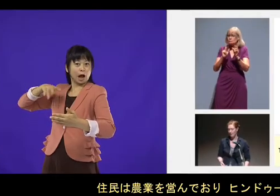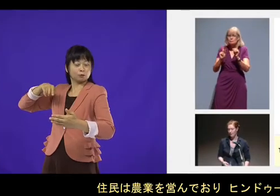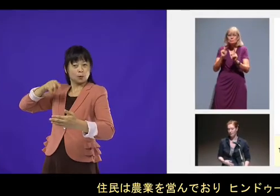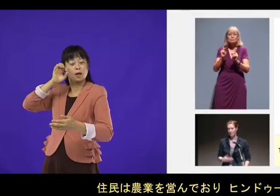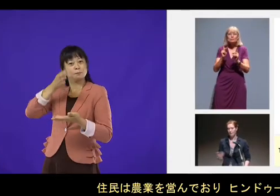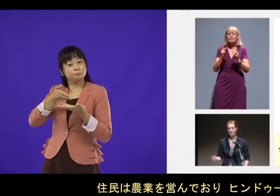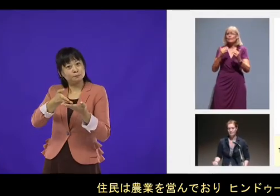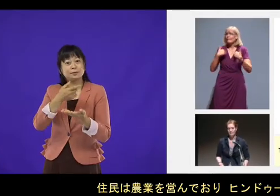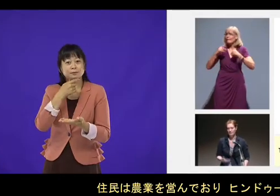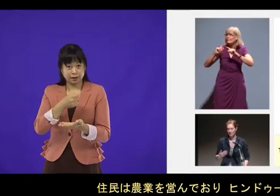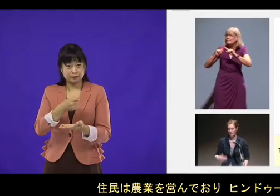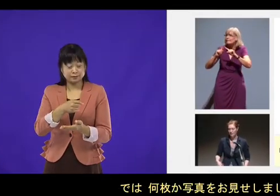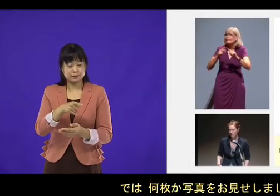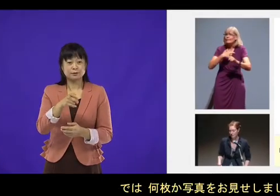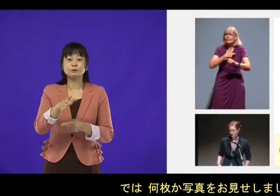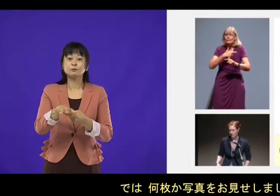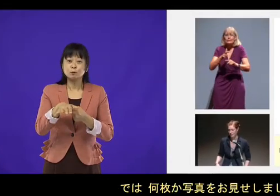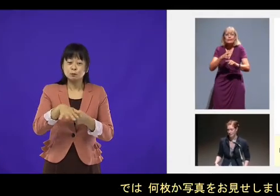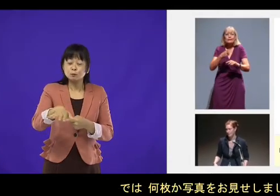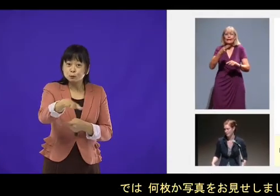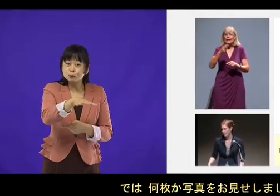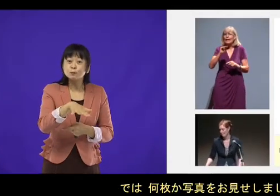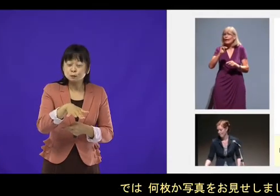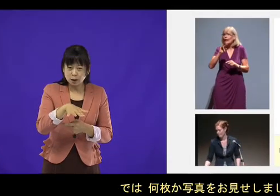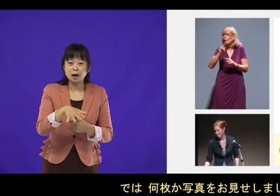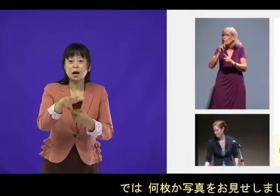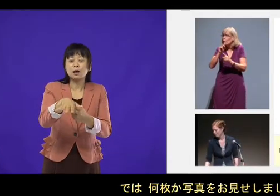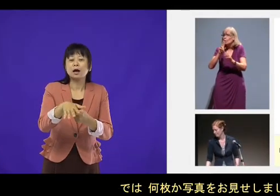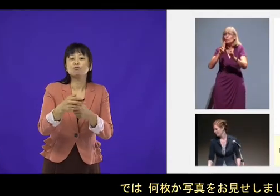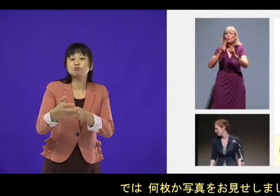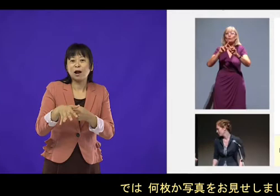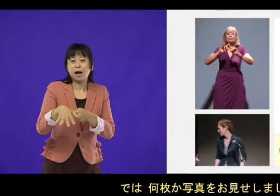they're Hindu, and well, I'll show you some pictures.